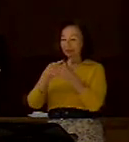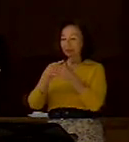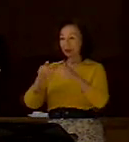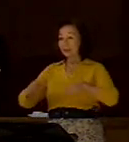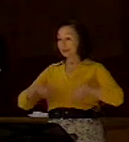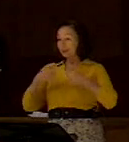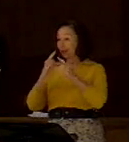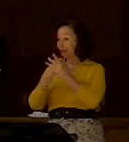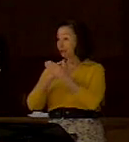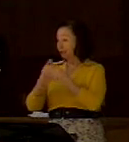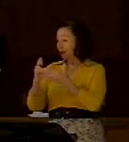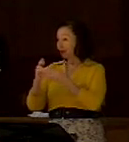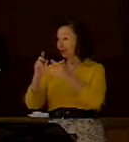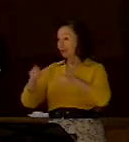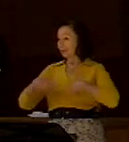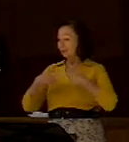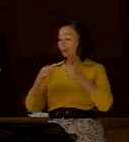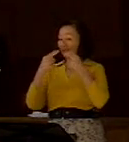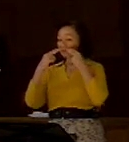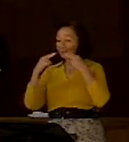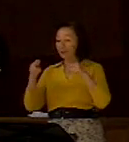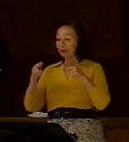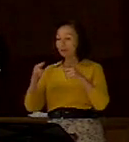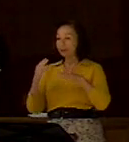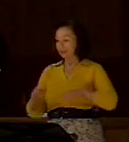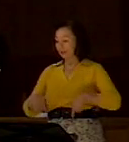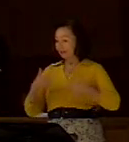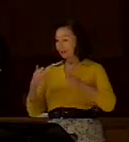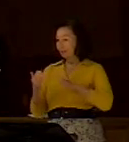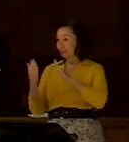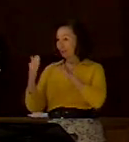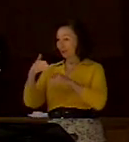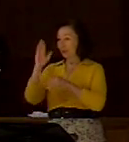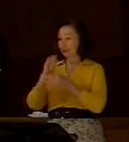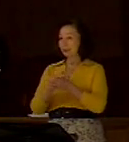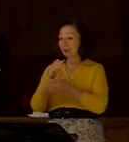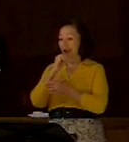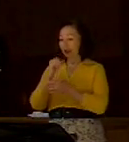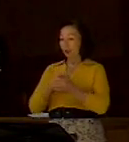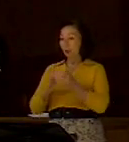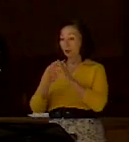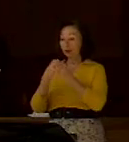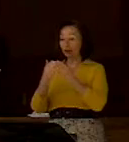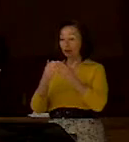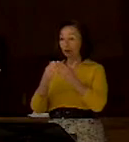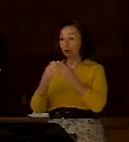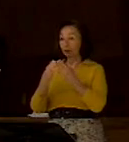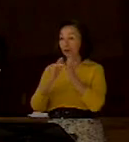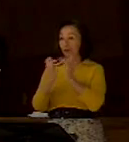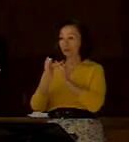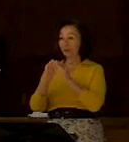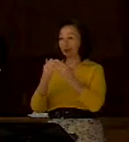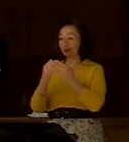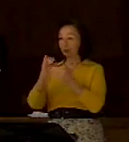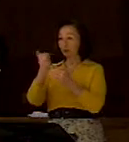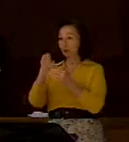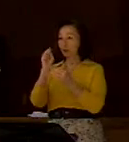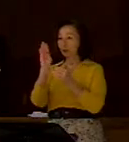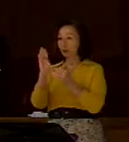a righteous life, a blameless life before God. In the oldest book in the Bible, I love how Job said it. Job states,